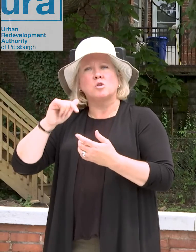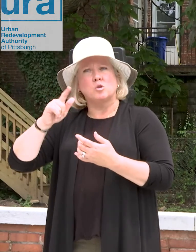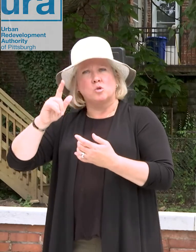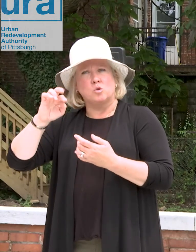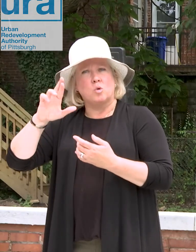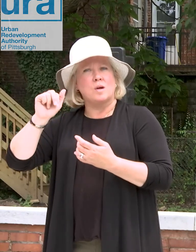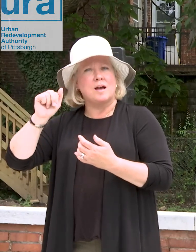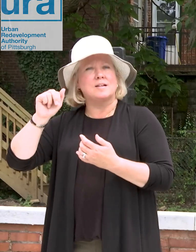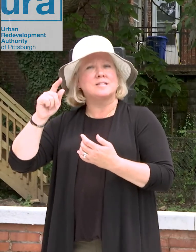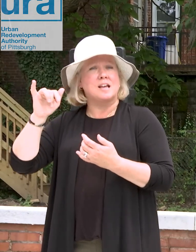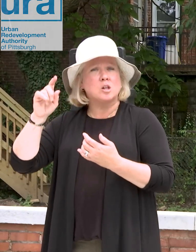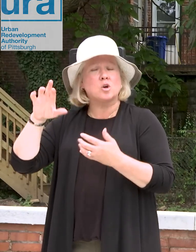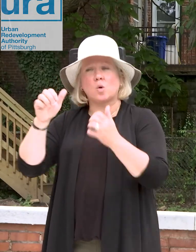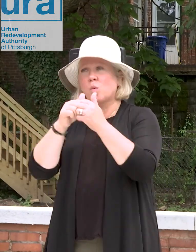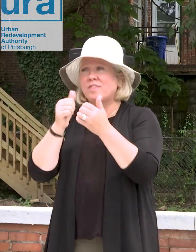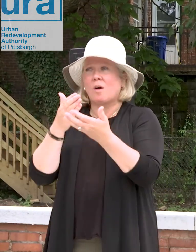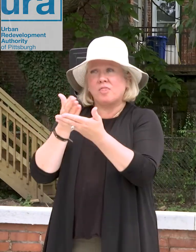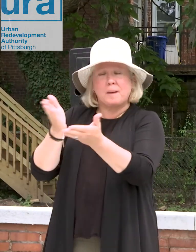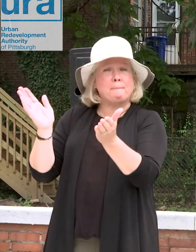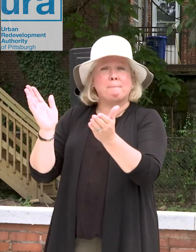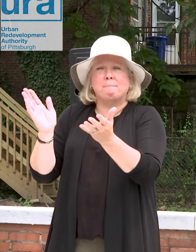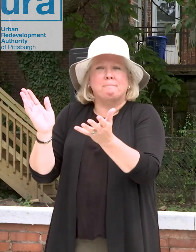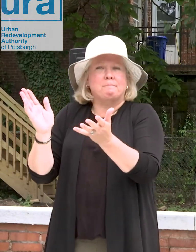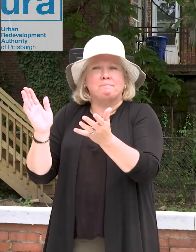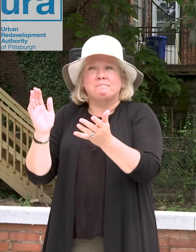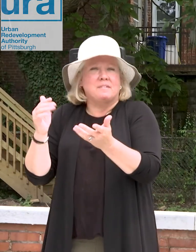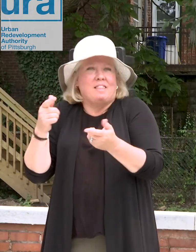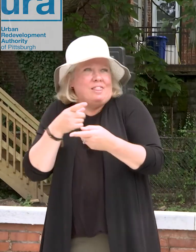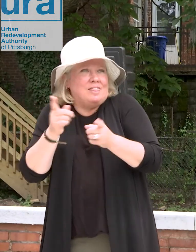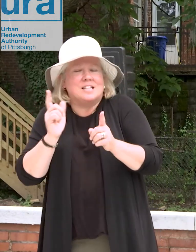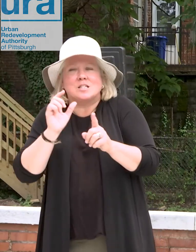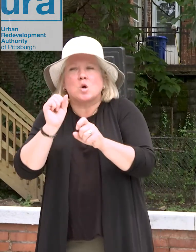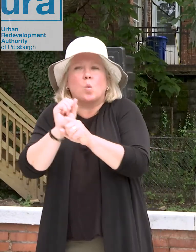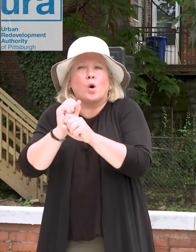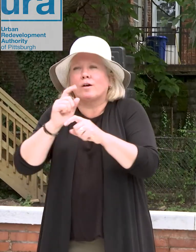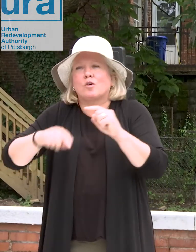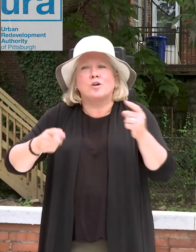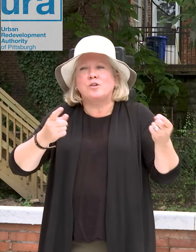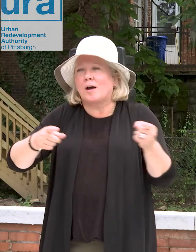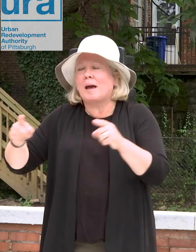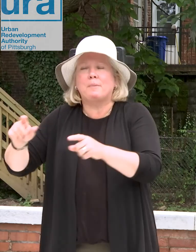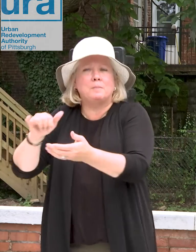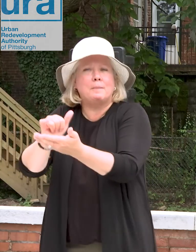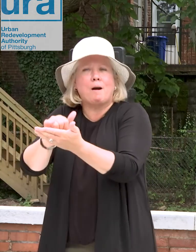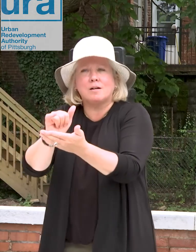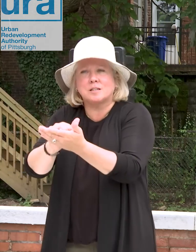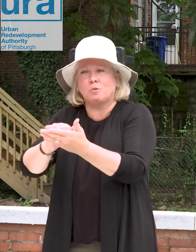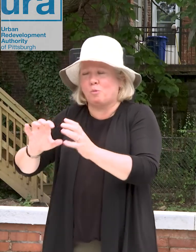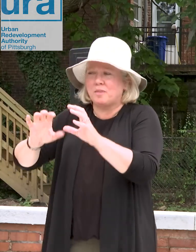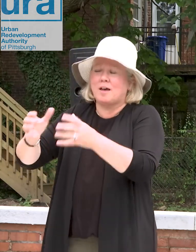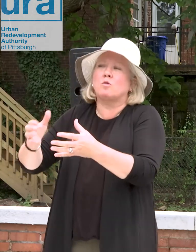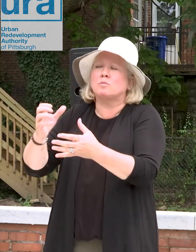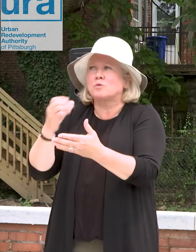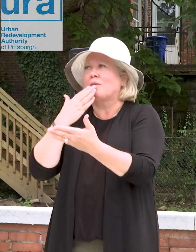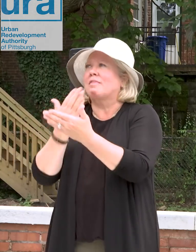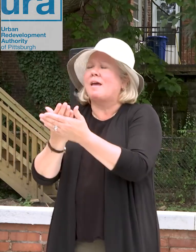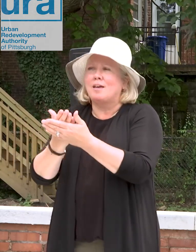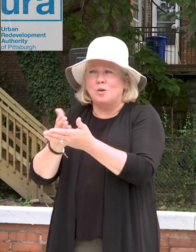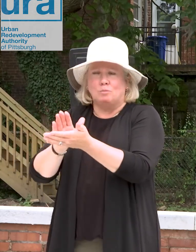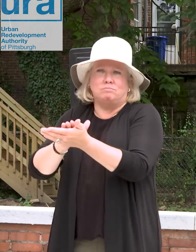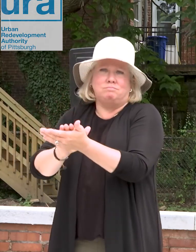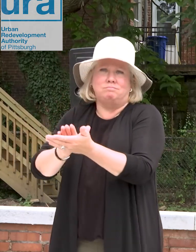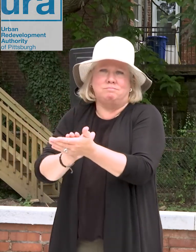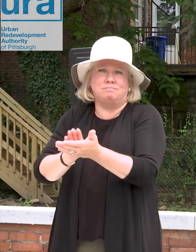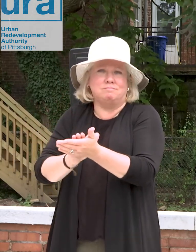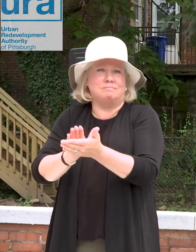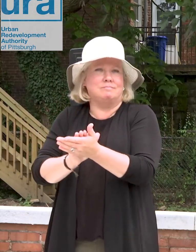Without them, the work that you see happening here would not be possible. So I want to thank you. Please give them a round of applause. All right.